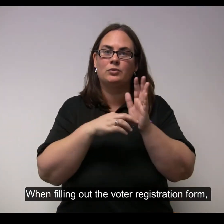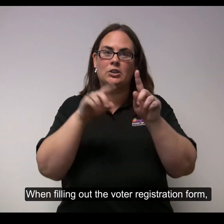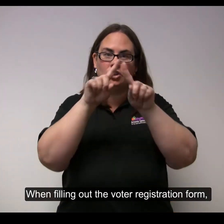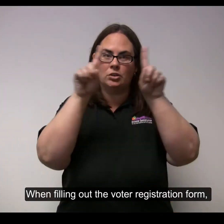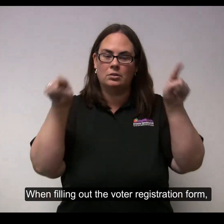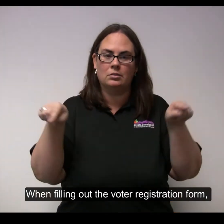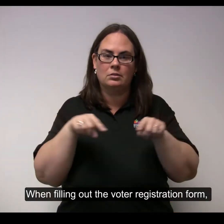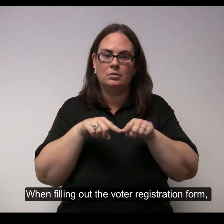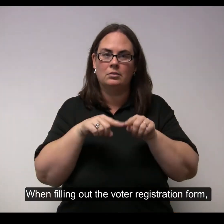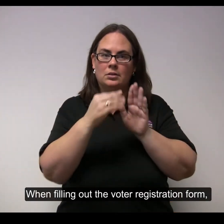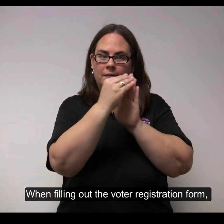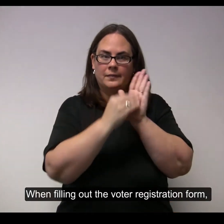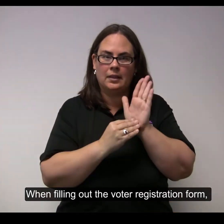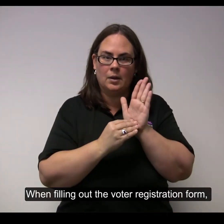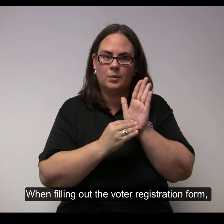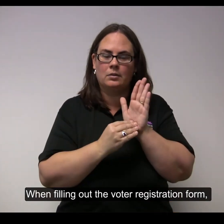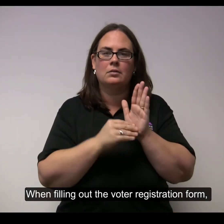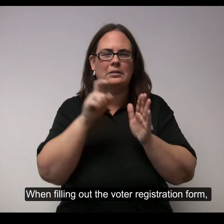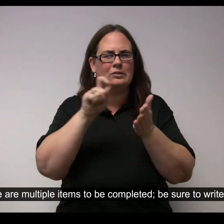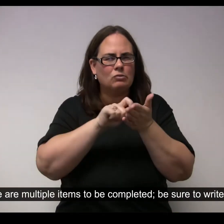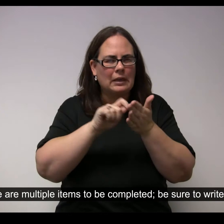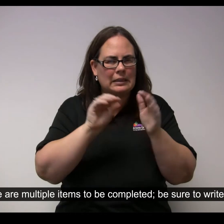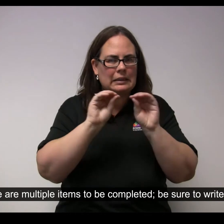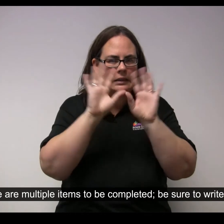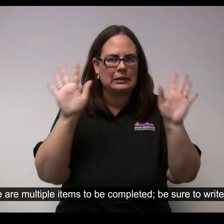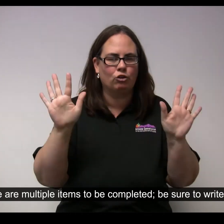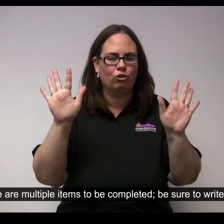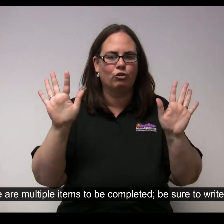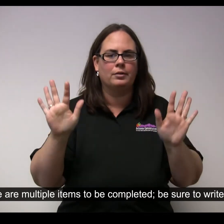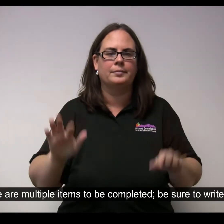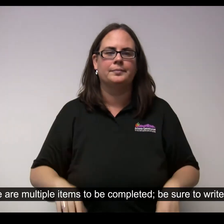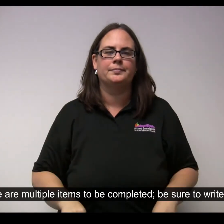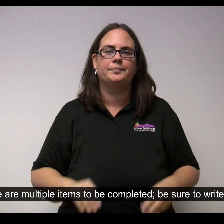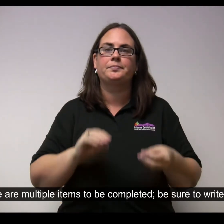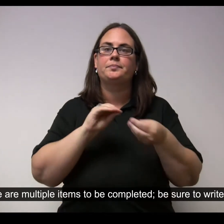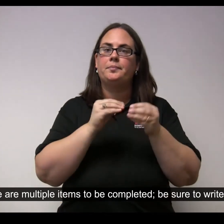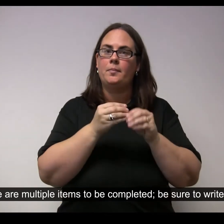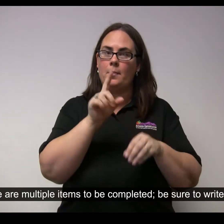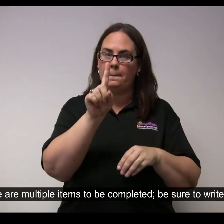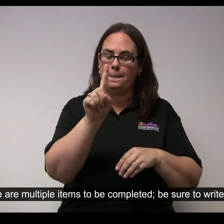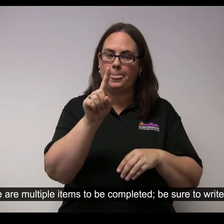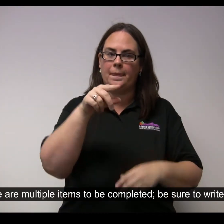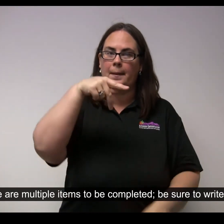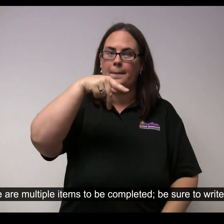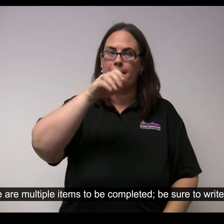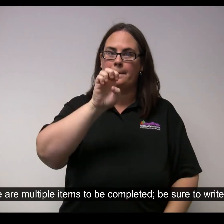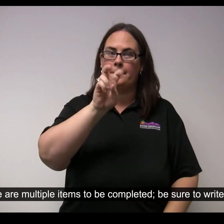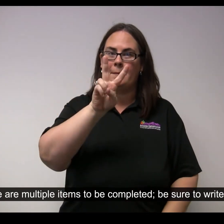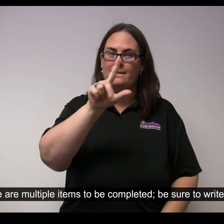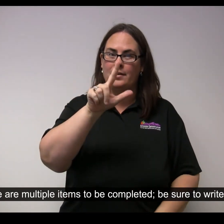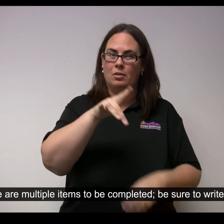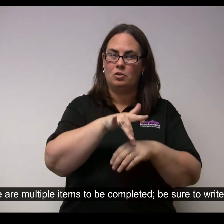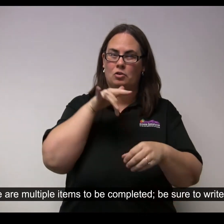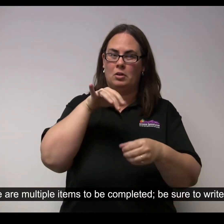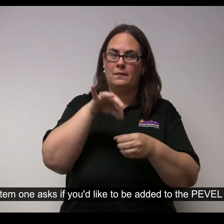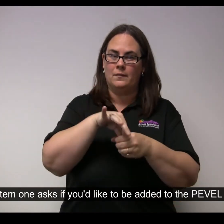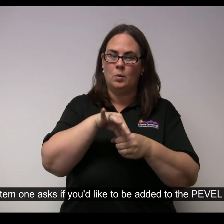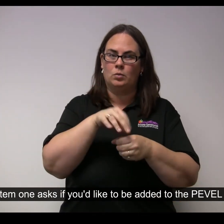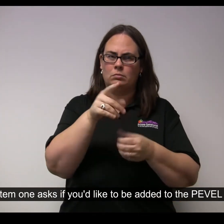When filling out the voter registration form, there are multiple items to be completed. Be sure to write legibly.